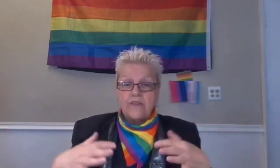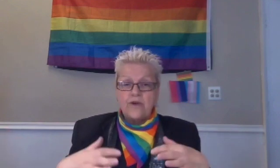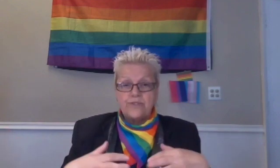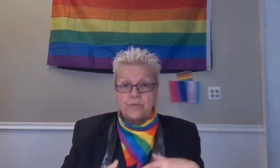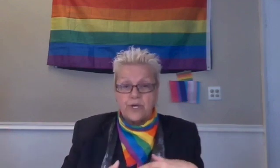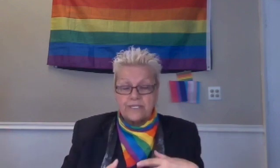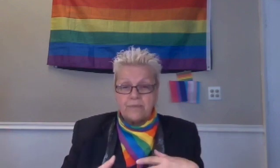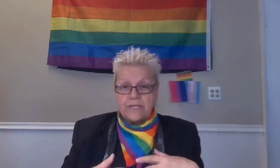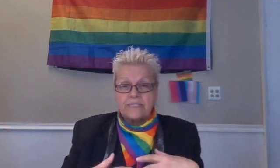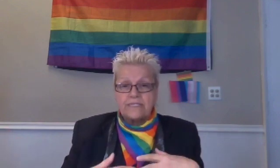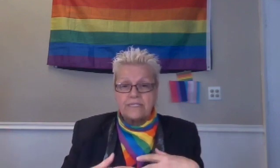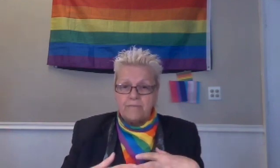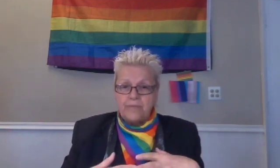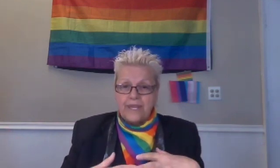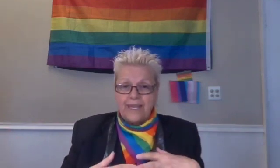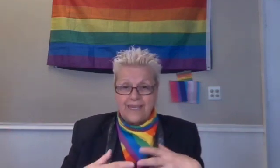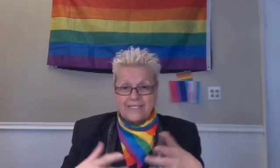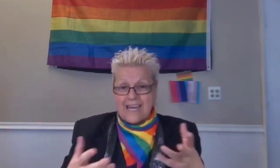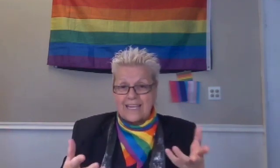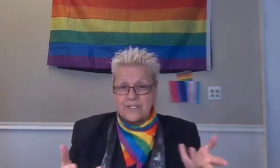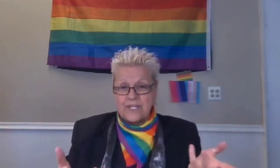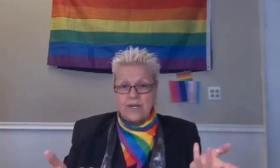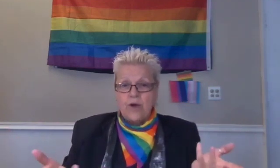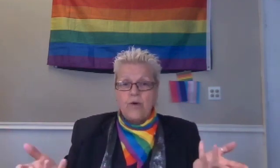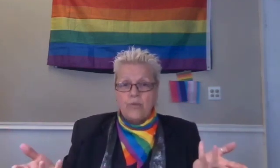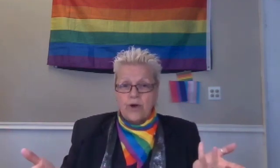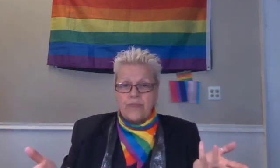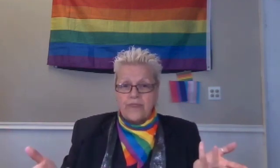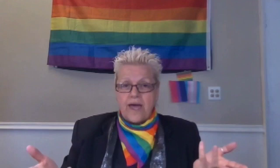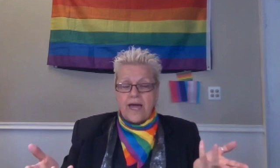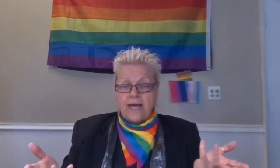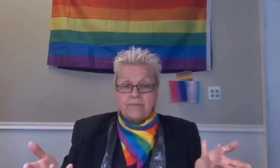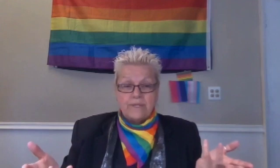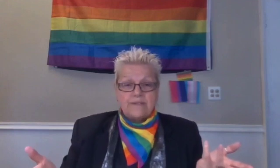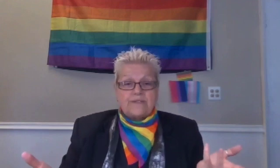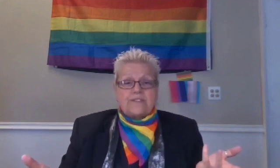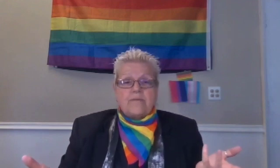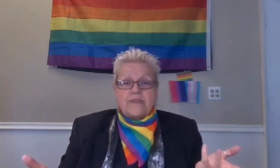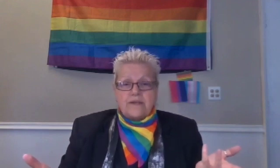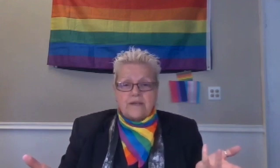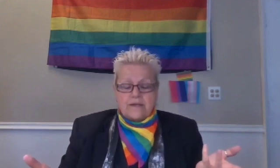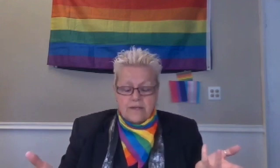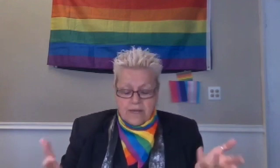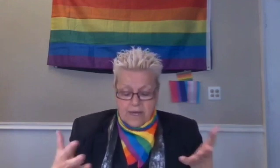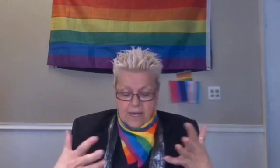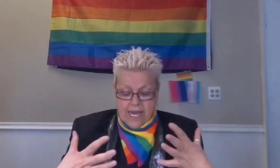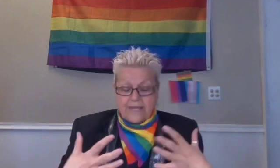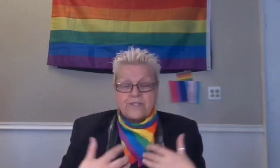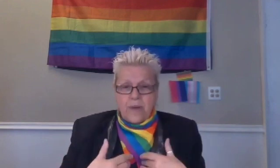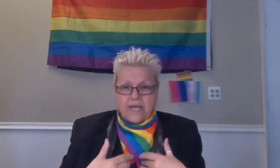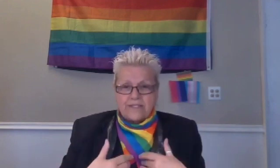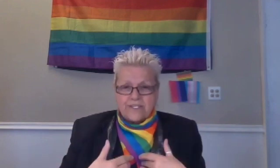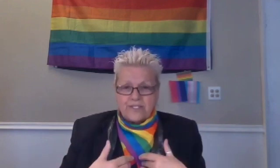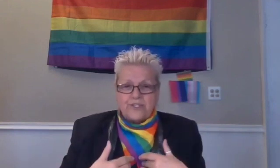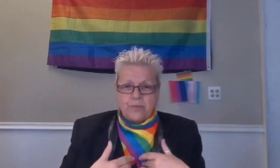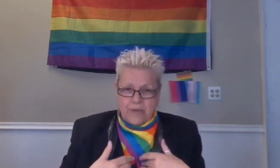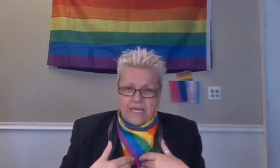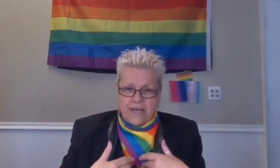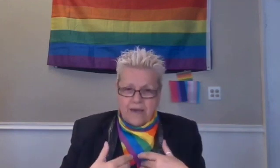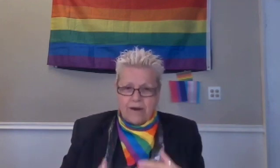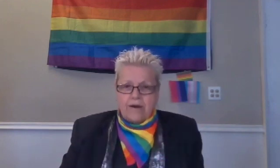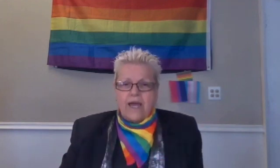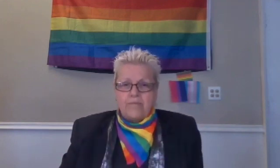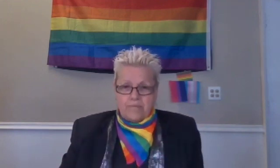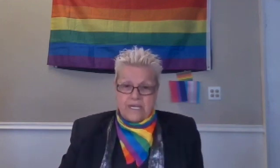know, even though it's more expensive, it's actually worth some of the expense to